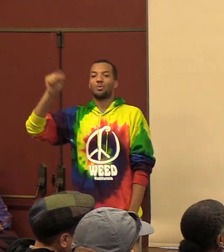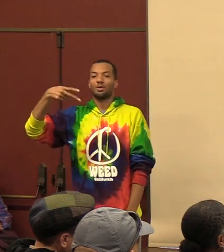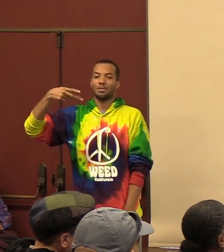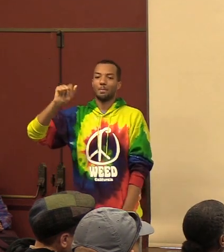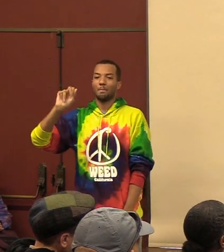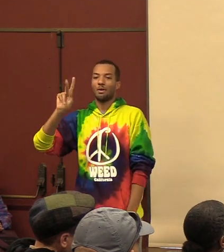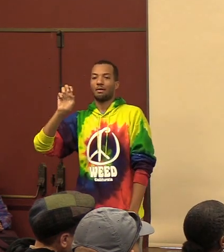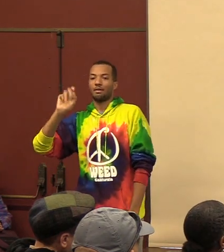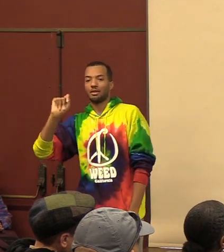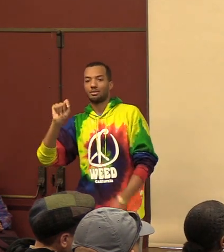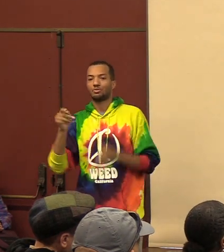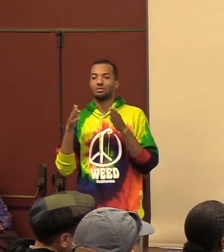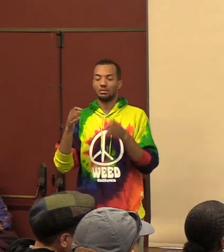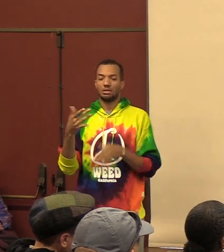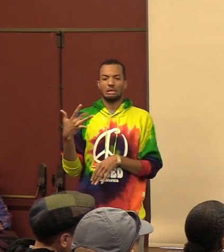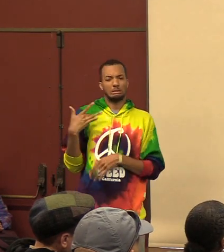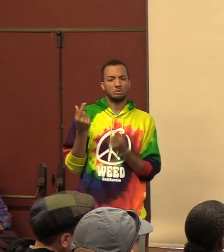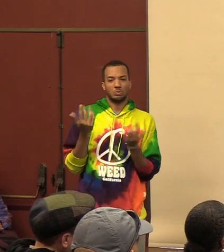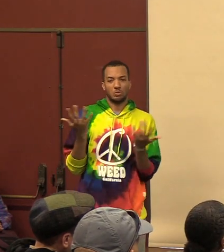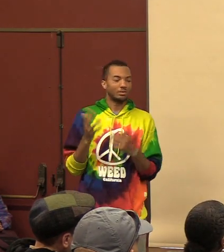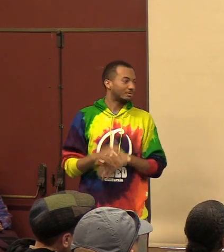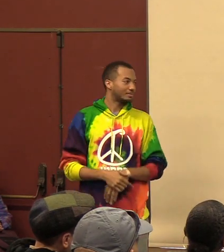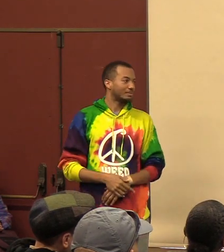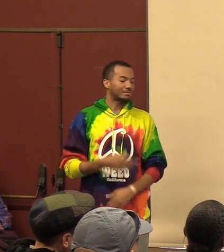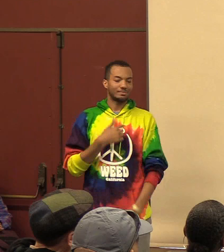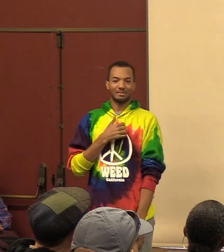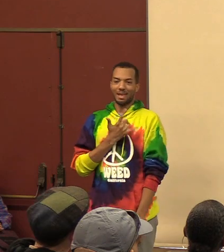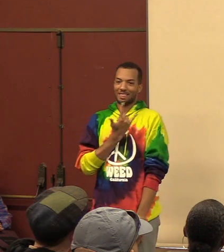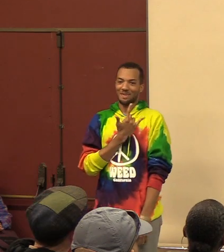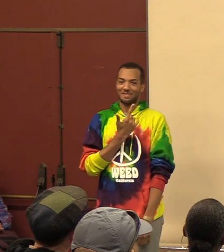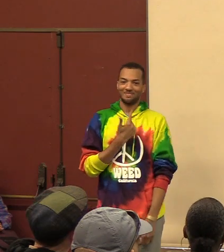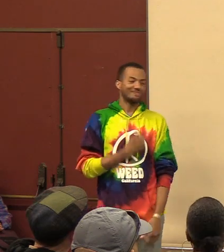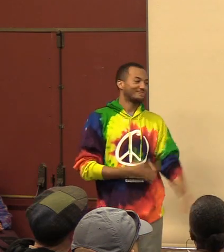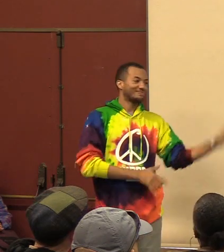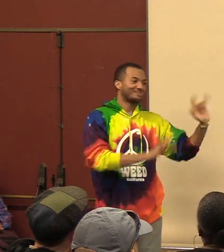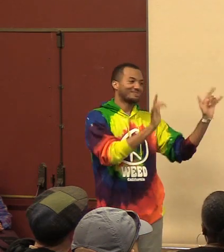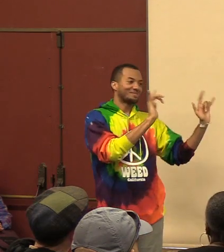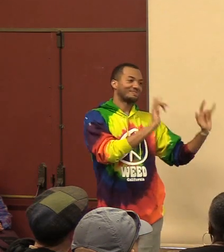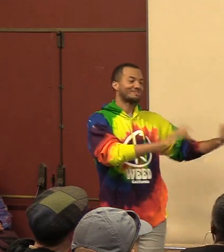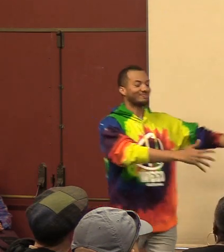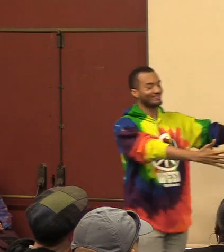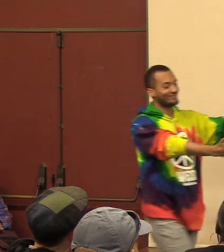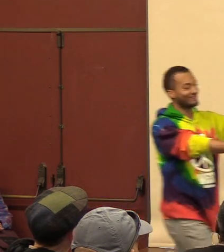So this is what I normally do. I love you.